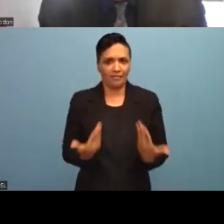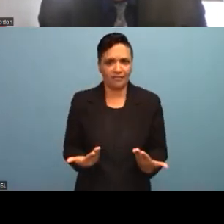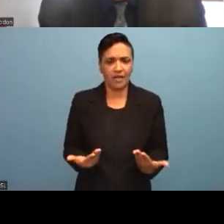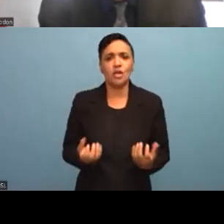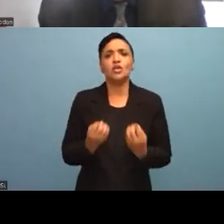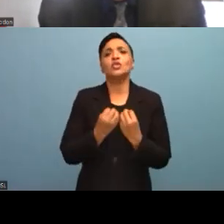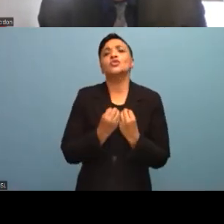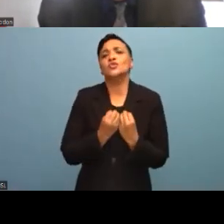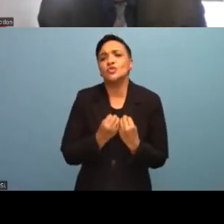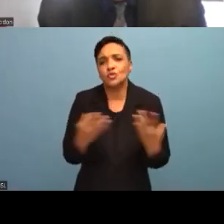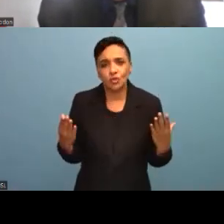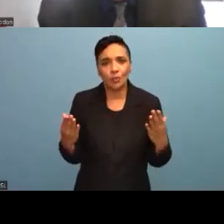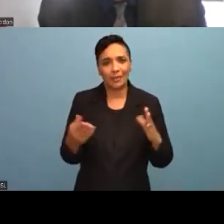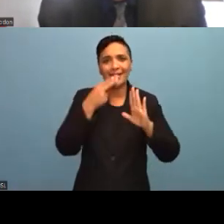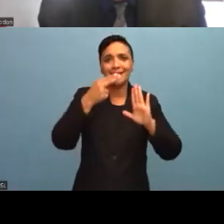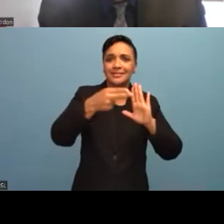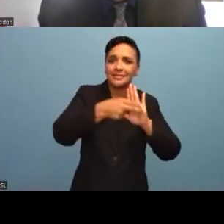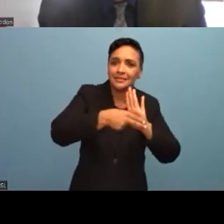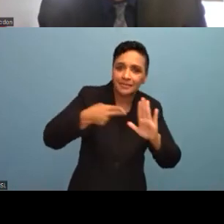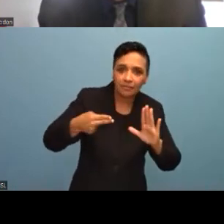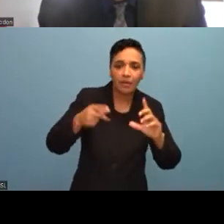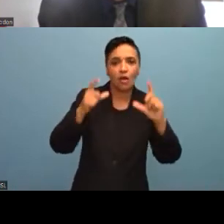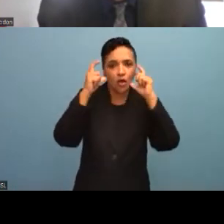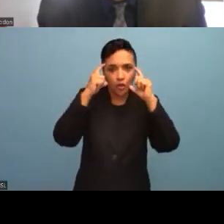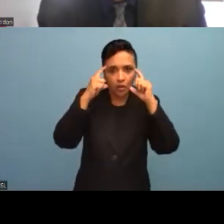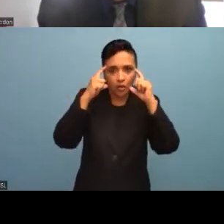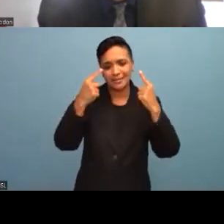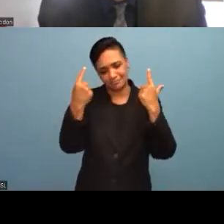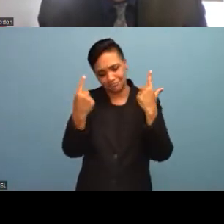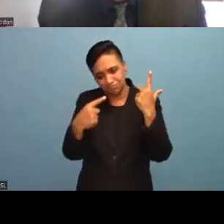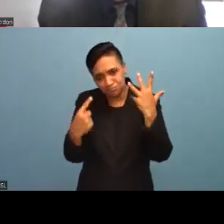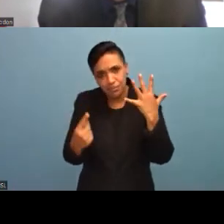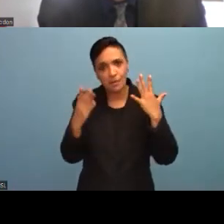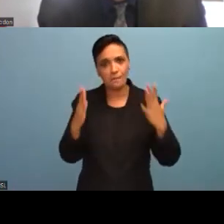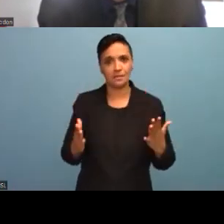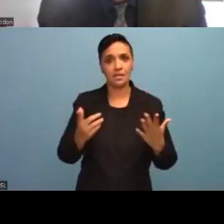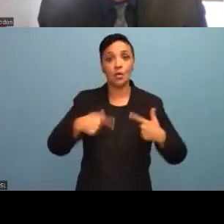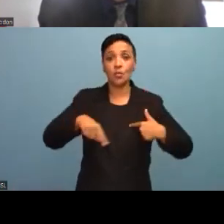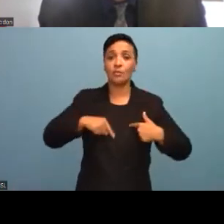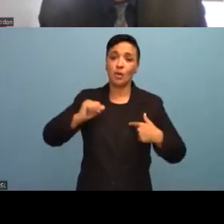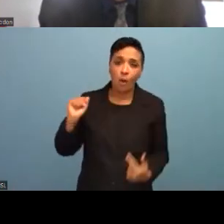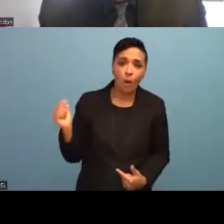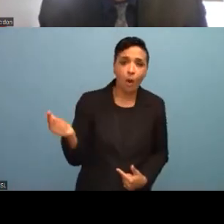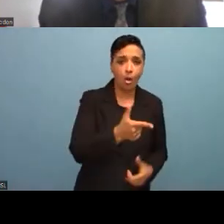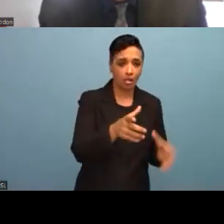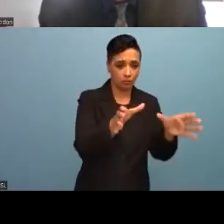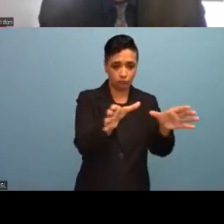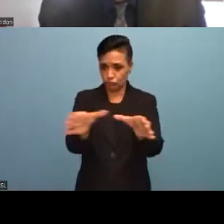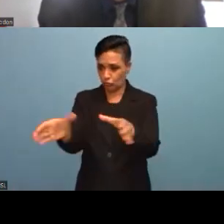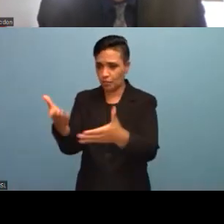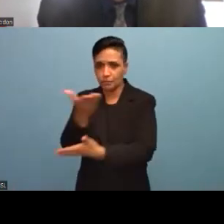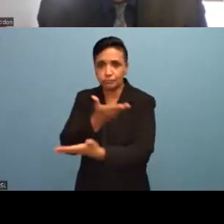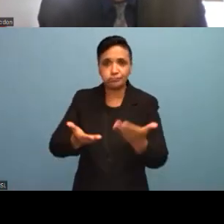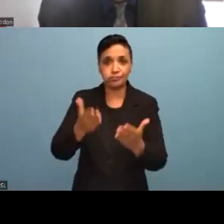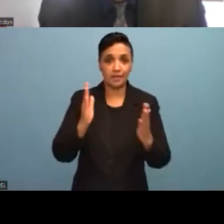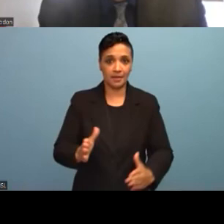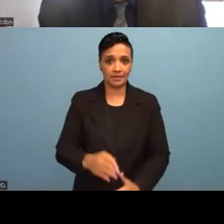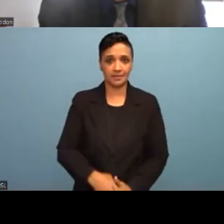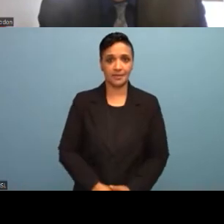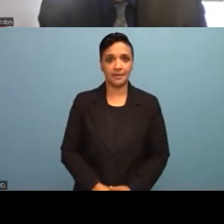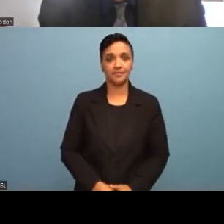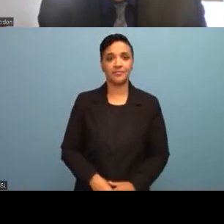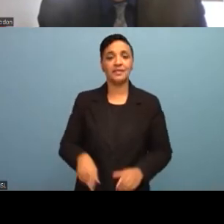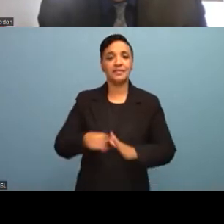other things to address. And that's why it's really important that we're speaking to everyone who's involved. And that was hinted at in that brilliant film